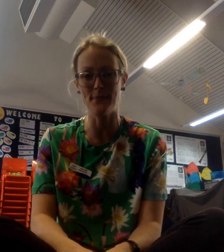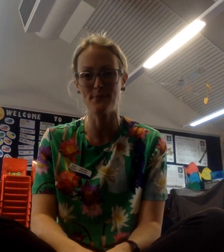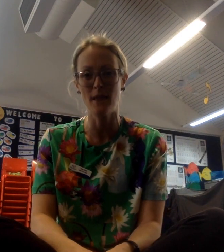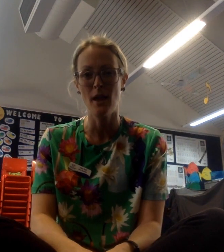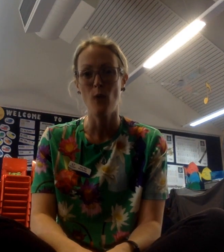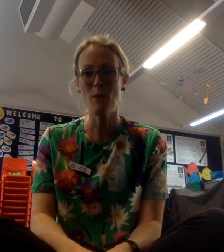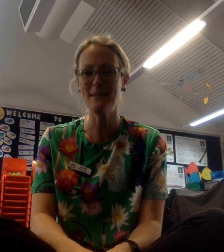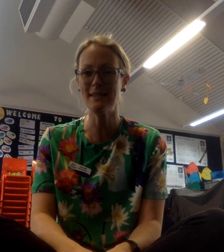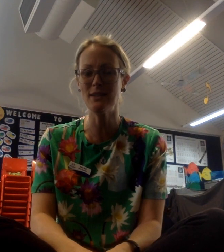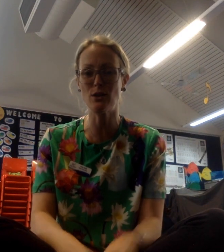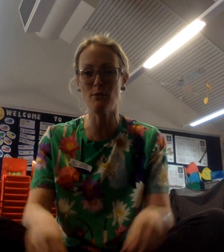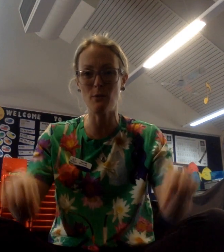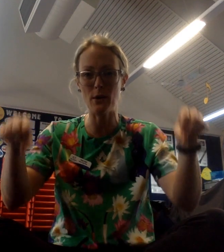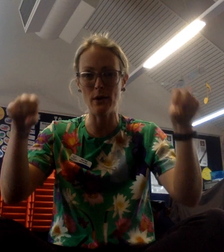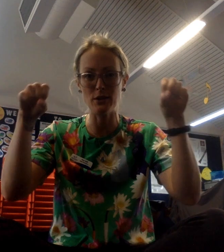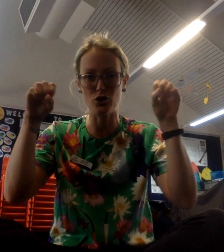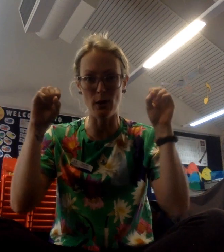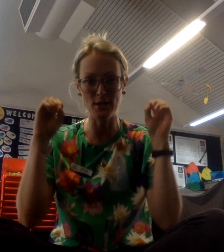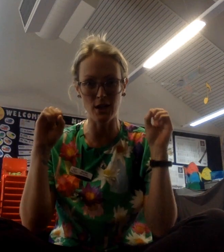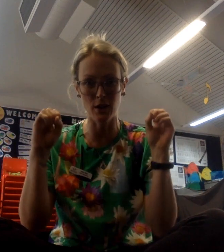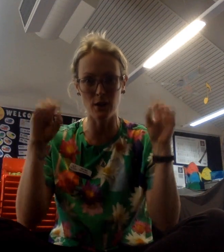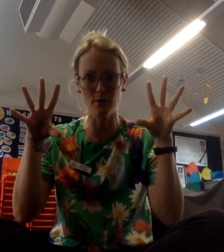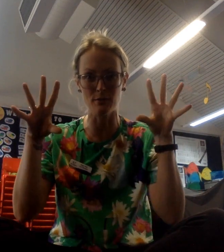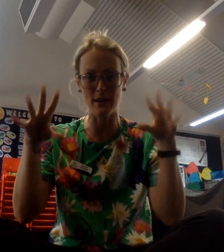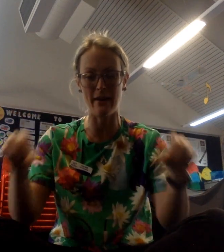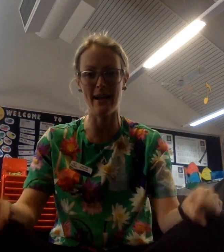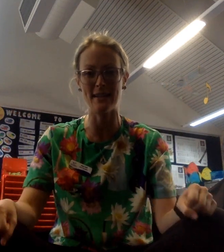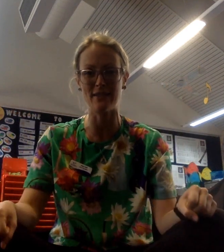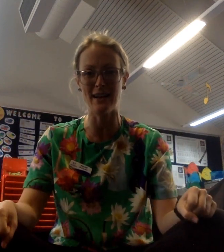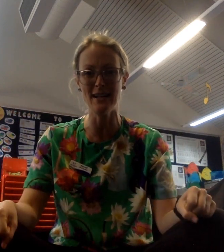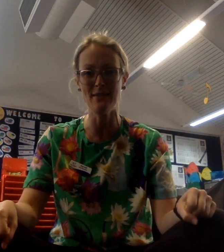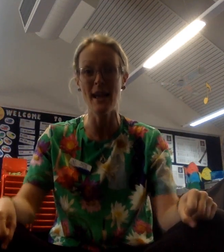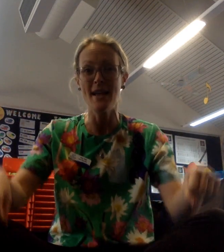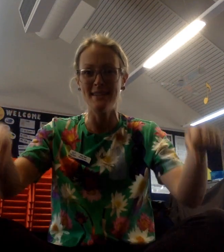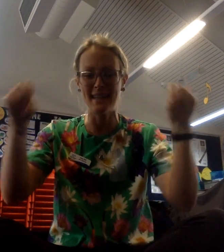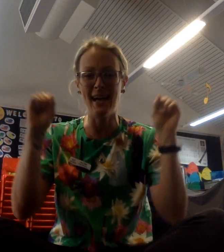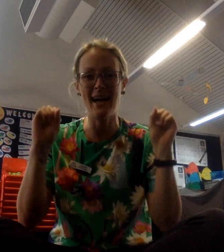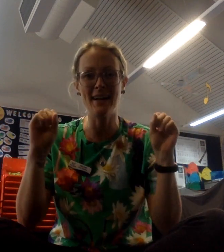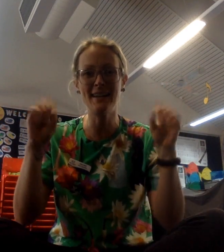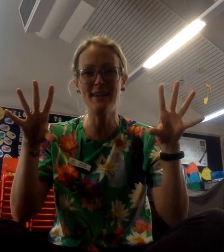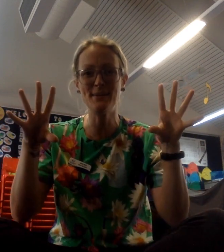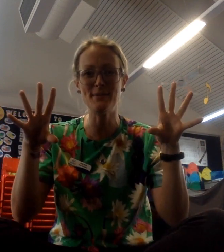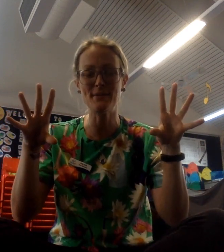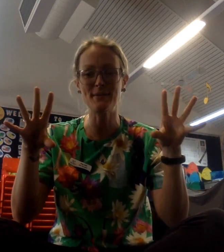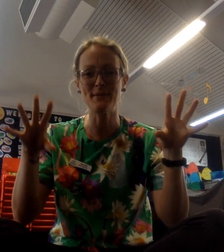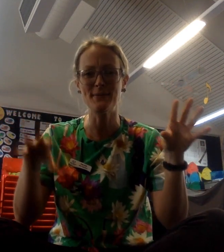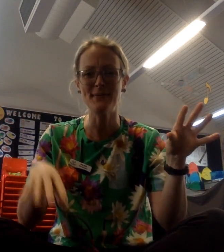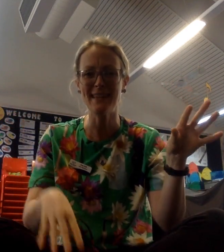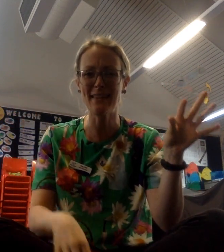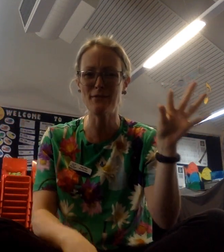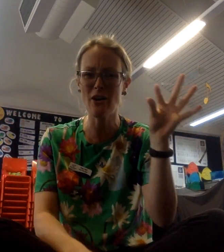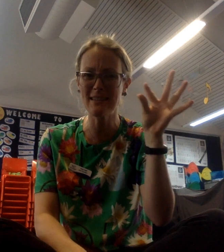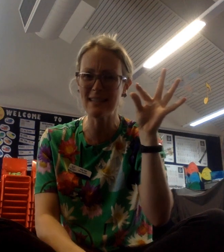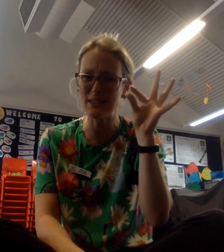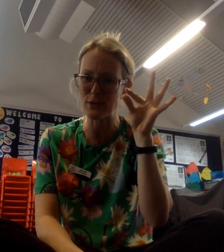when we sing da glumf we're going to show a da glumf with our hands ready da glumf now the frog is little